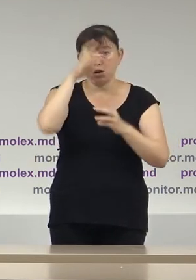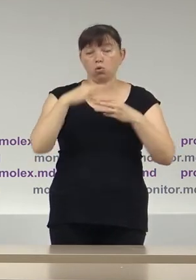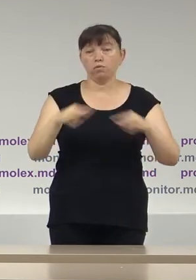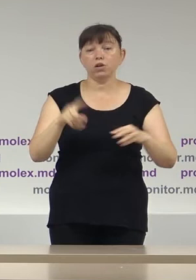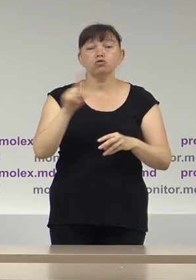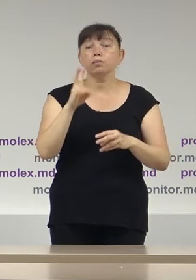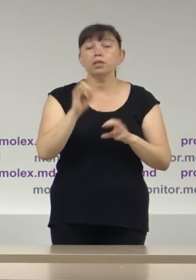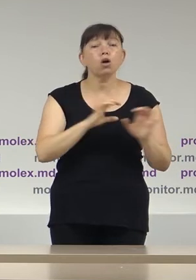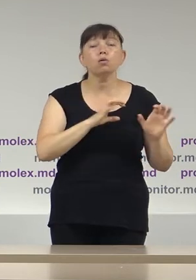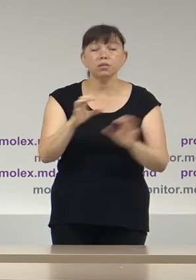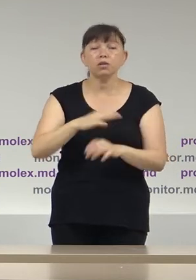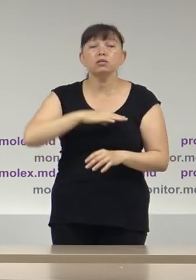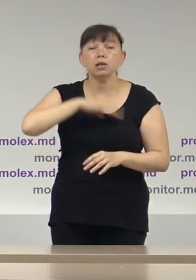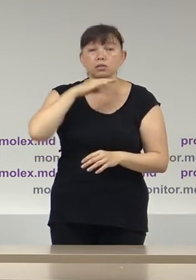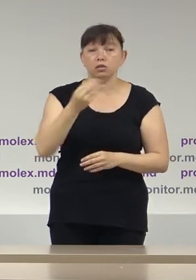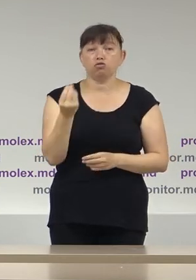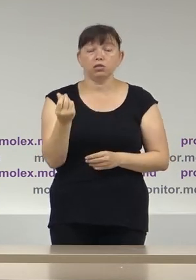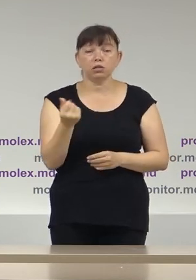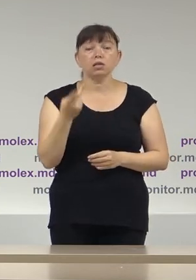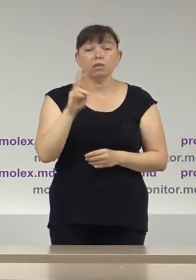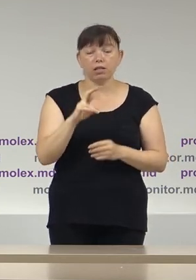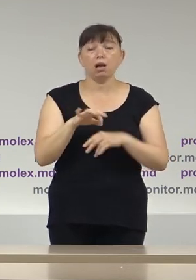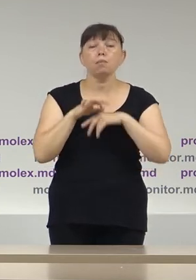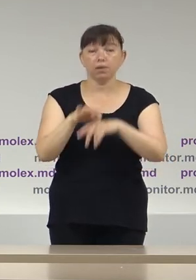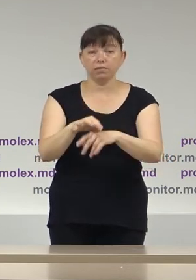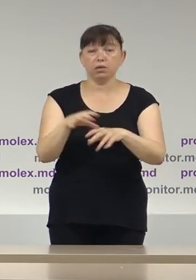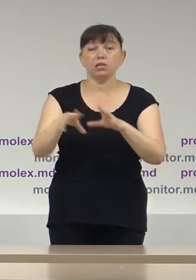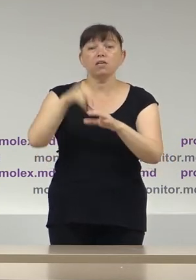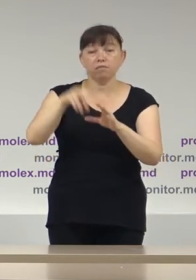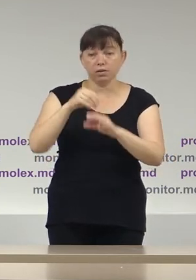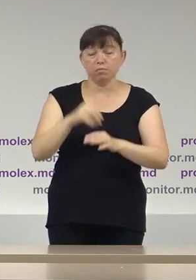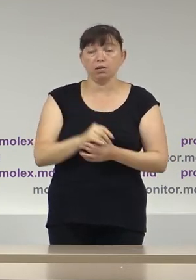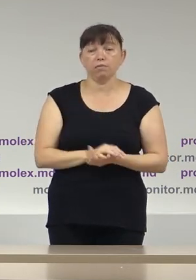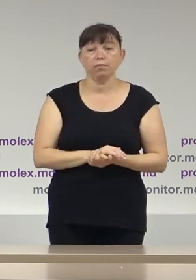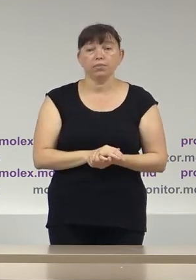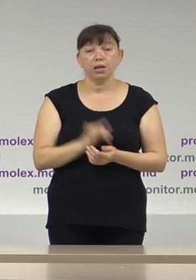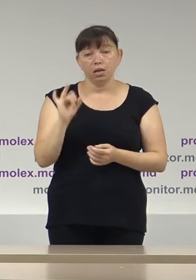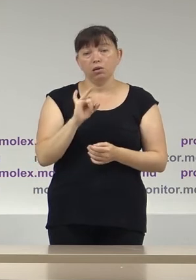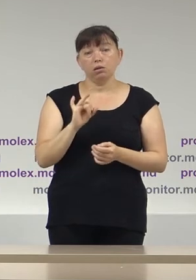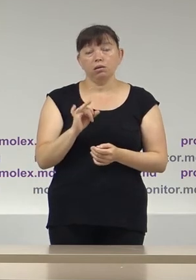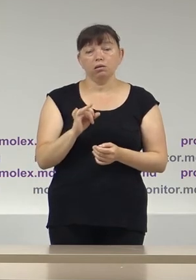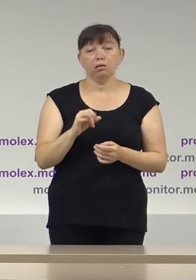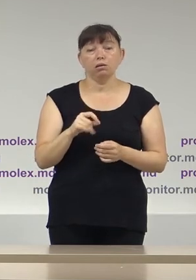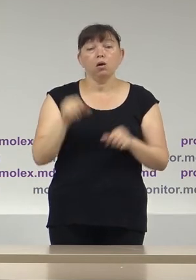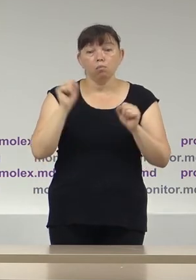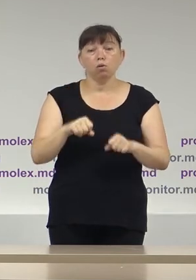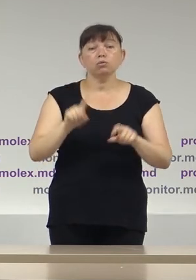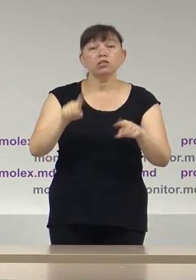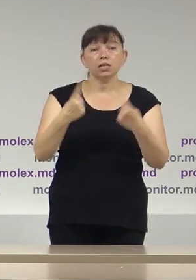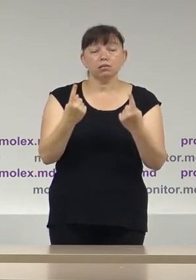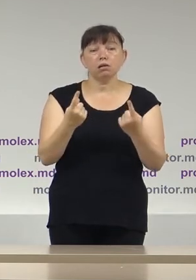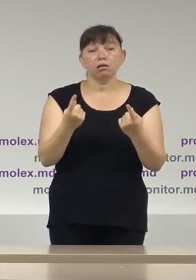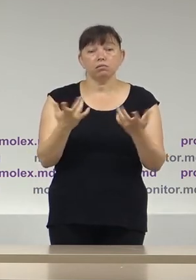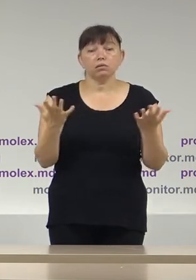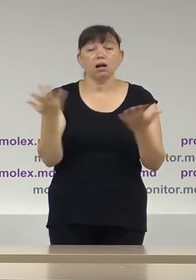that this could be a boycott by the government in order not to provide enough resources for the organization of